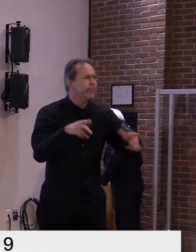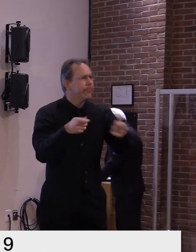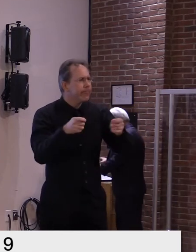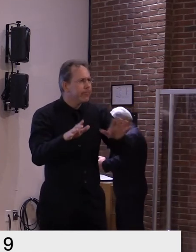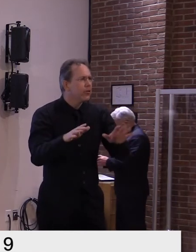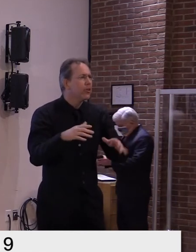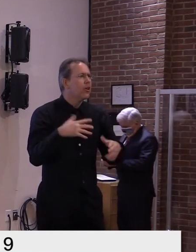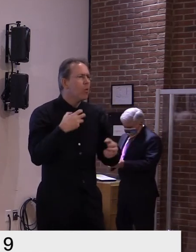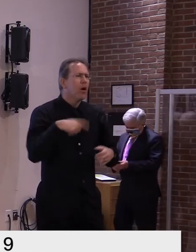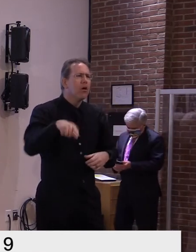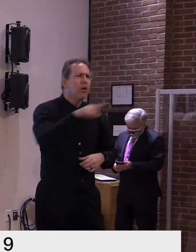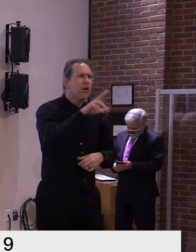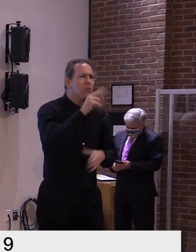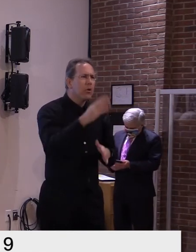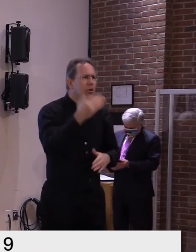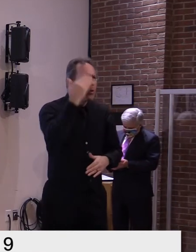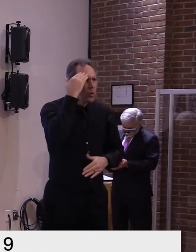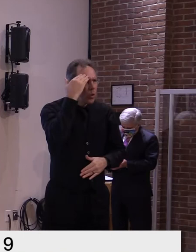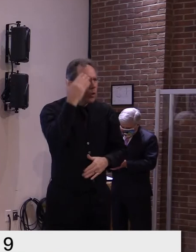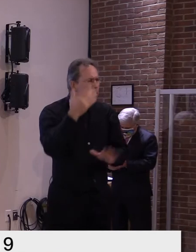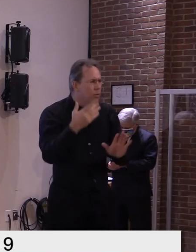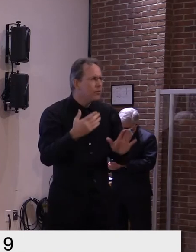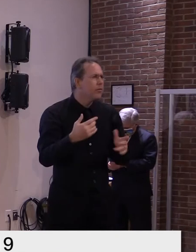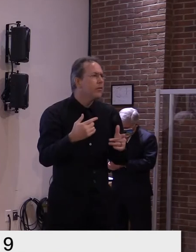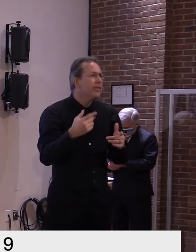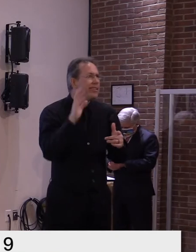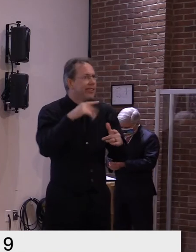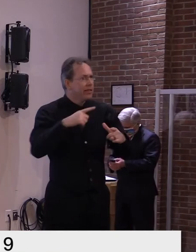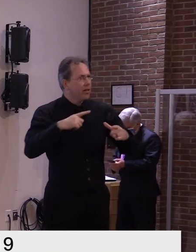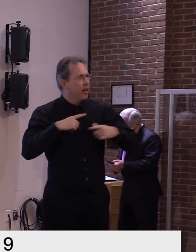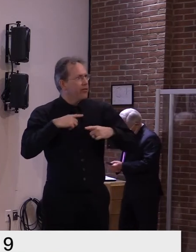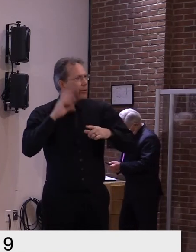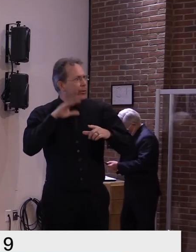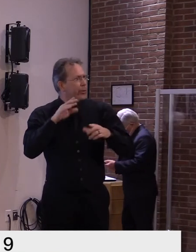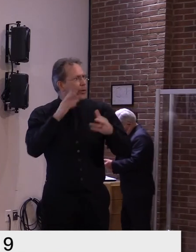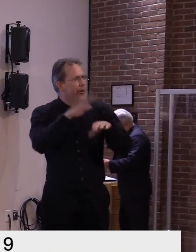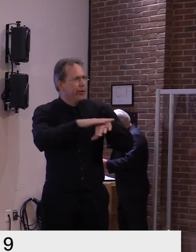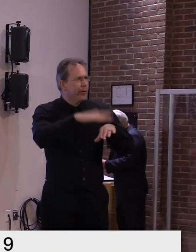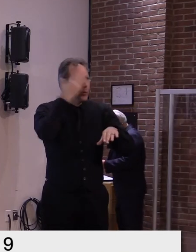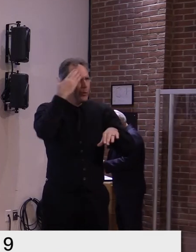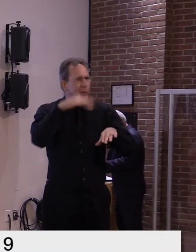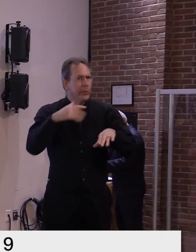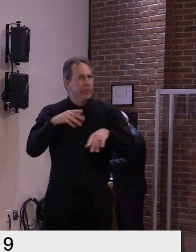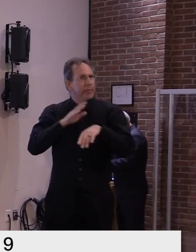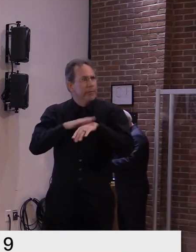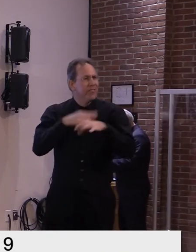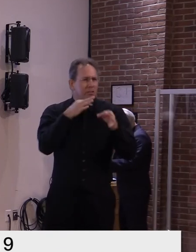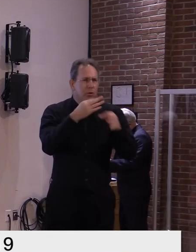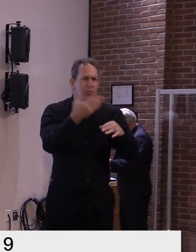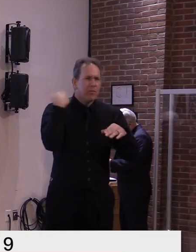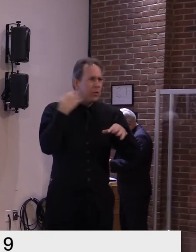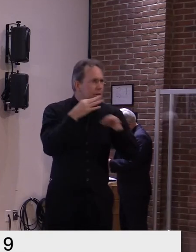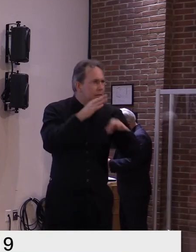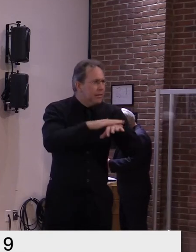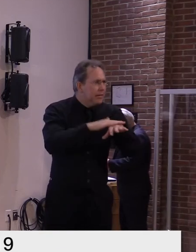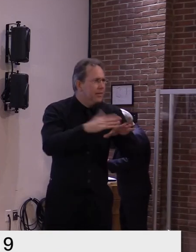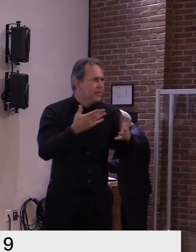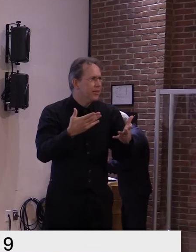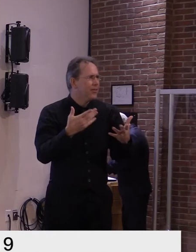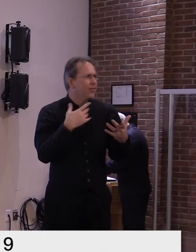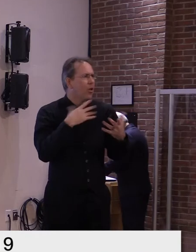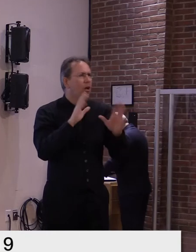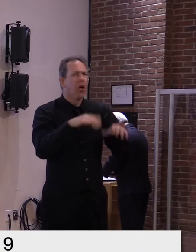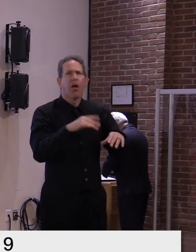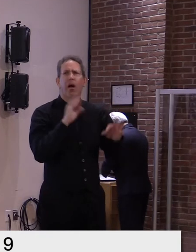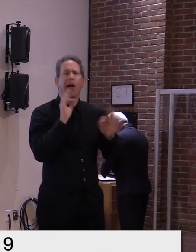this post-holiday time, we are seeing more cases, and they need to be really not letting their guard down as